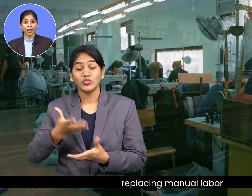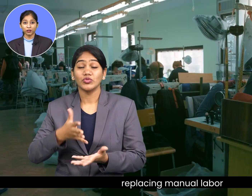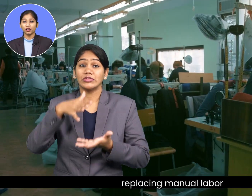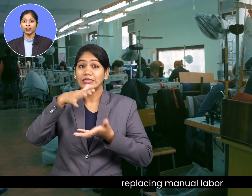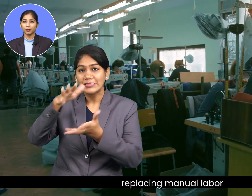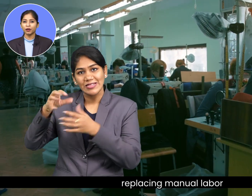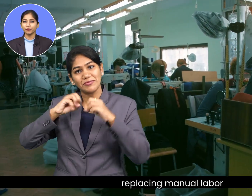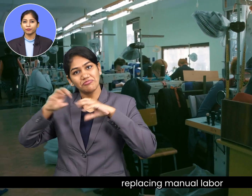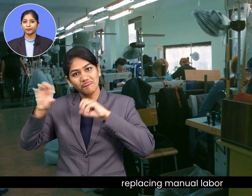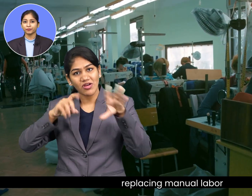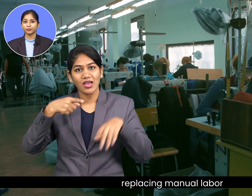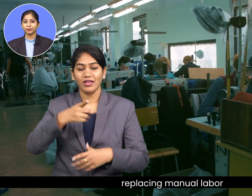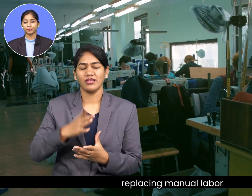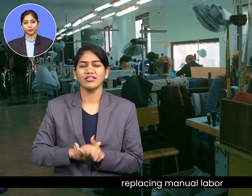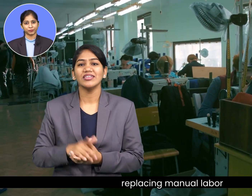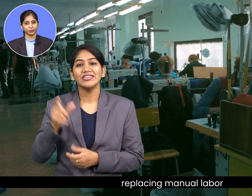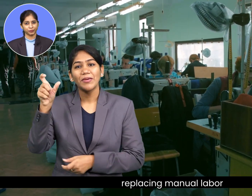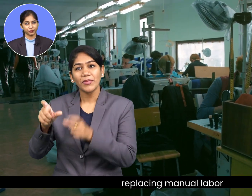replacing manual labor